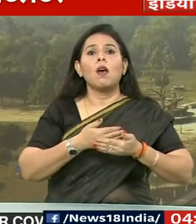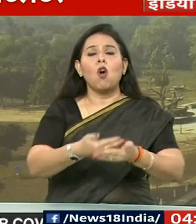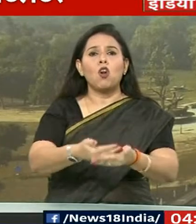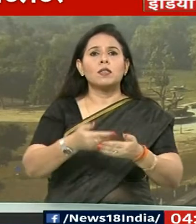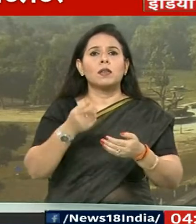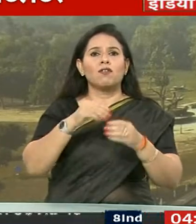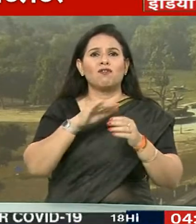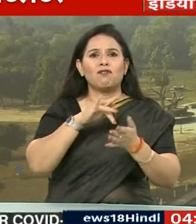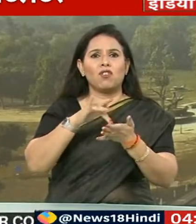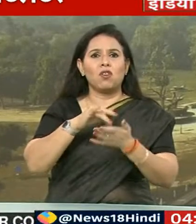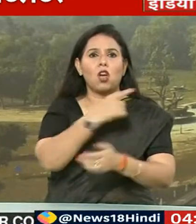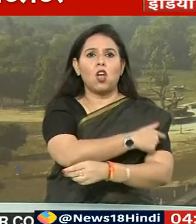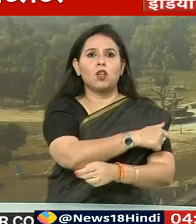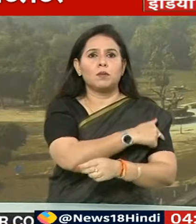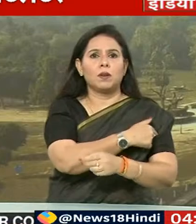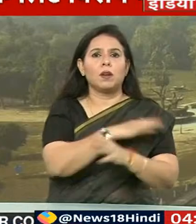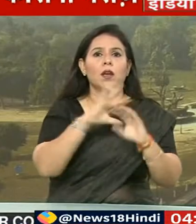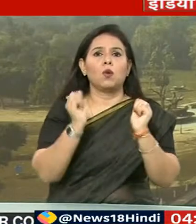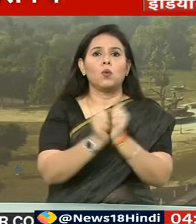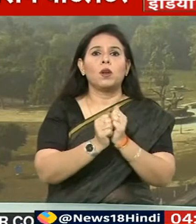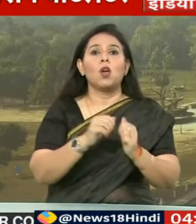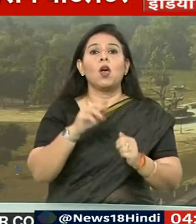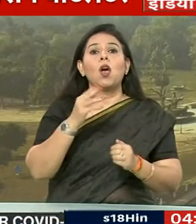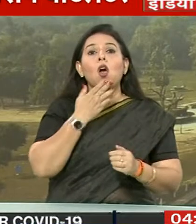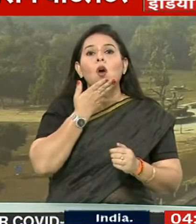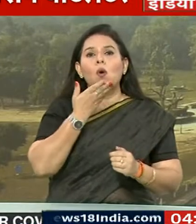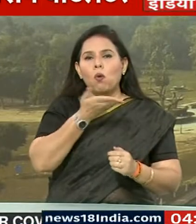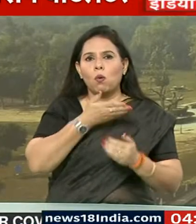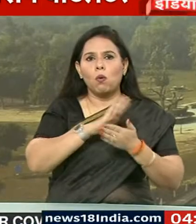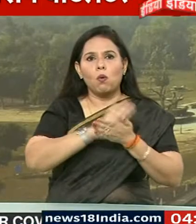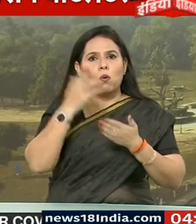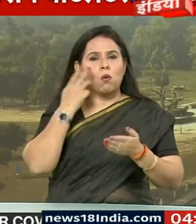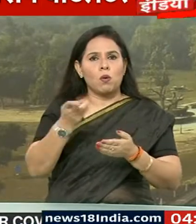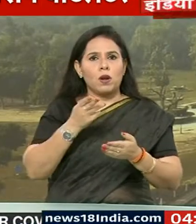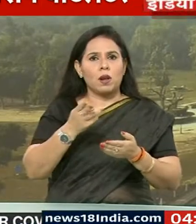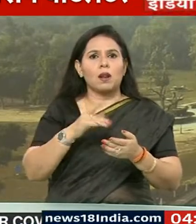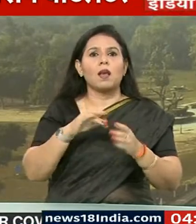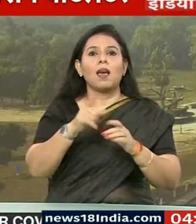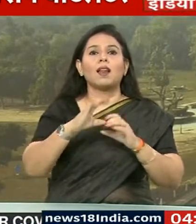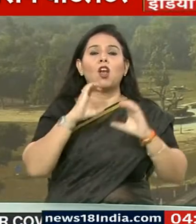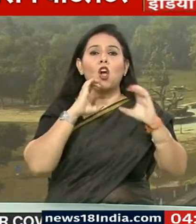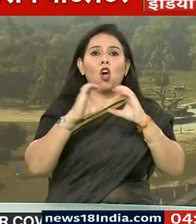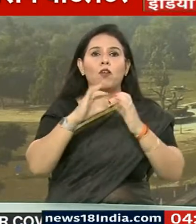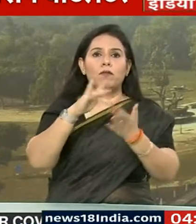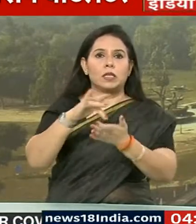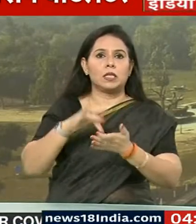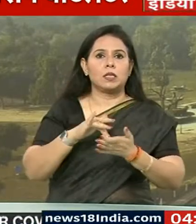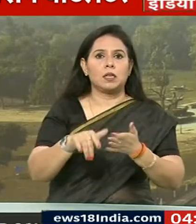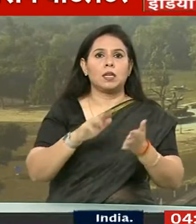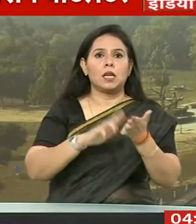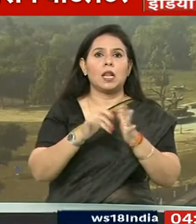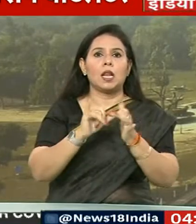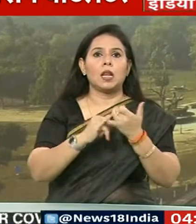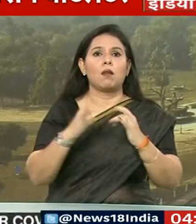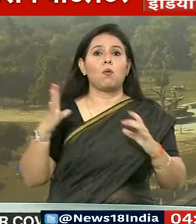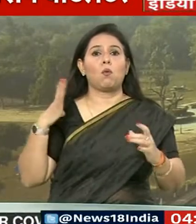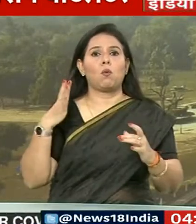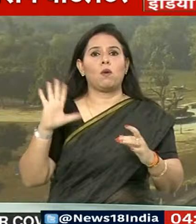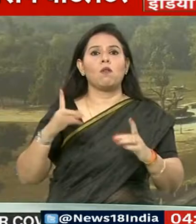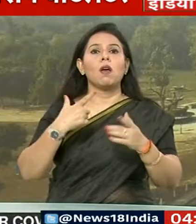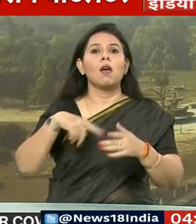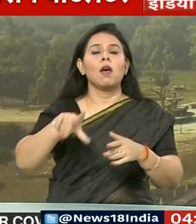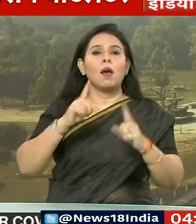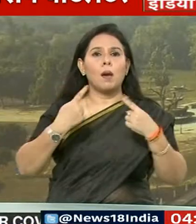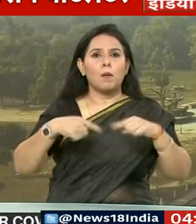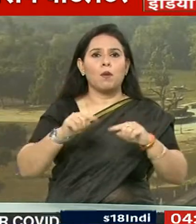settings hosting field hospitals, including hotels and convention centers. NASA is awaiting for the